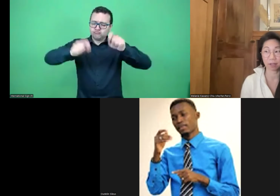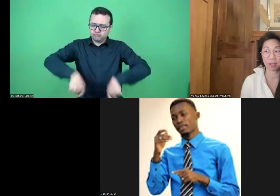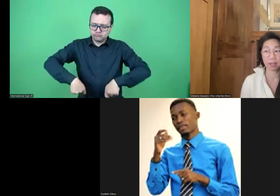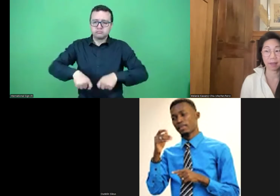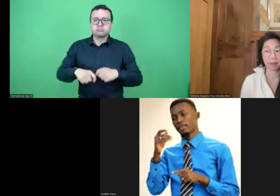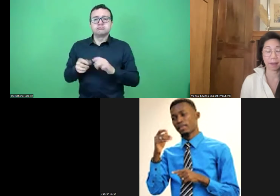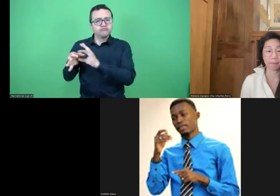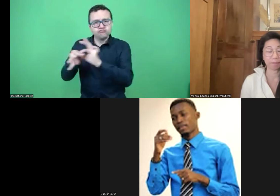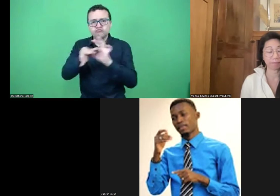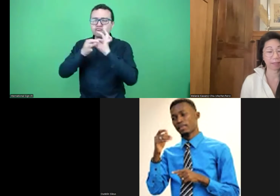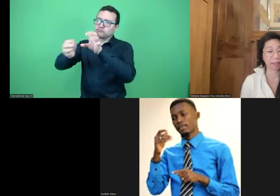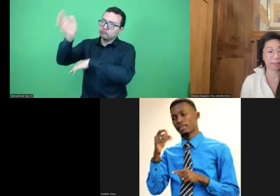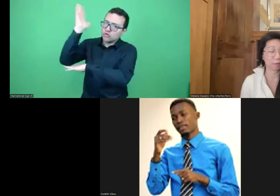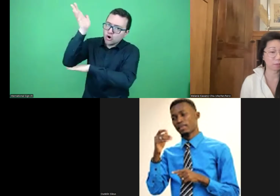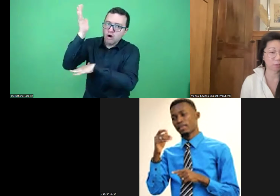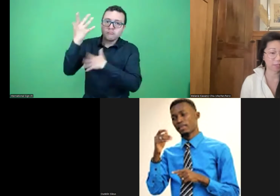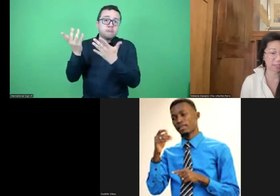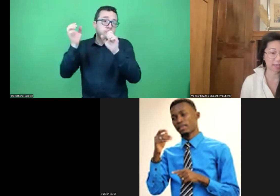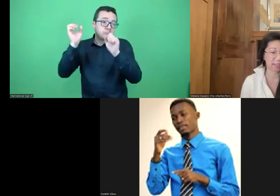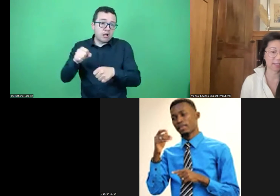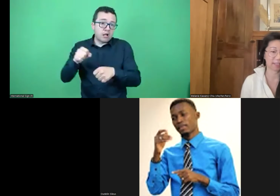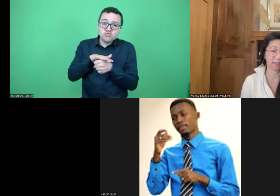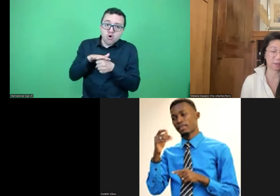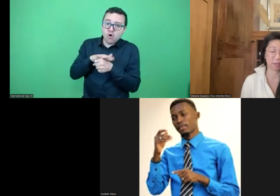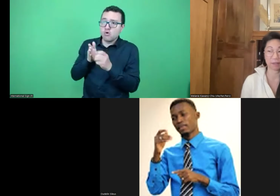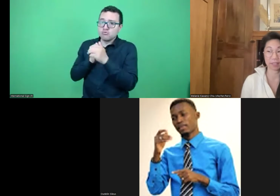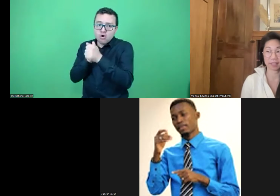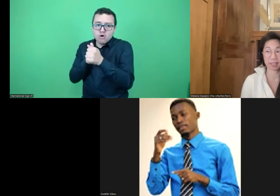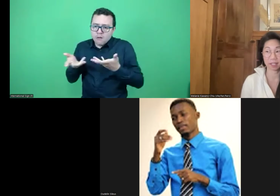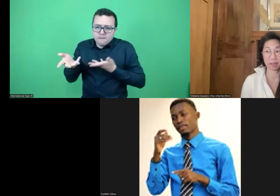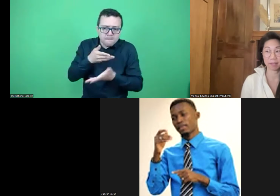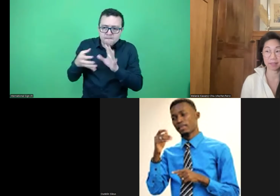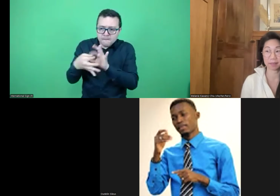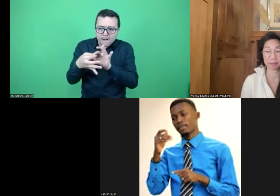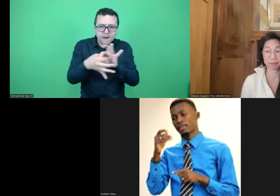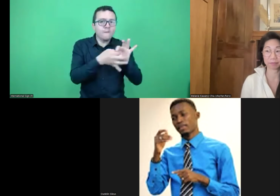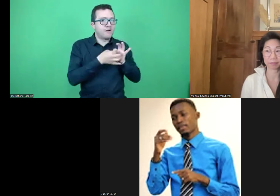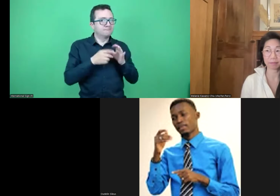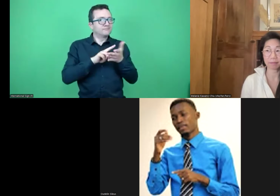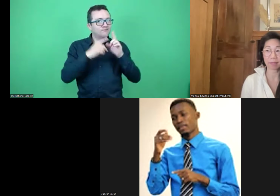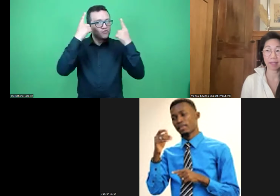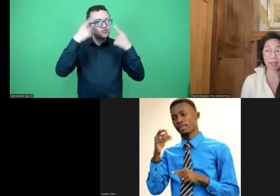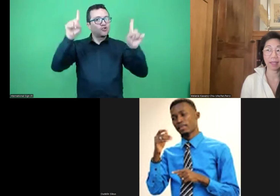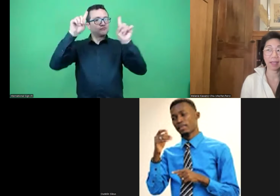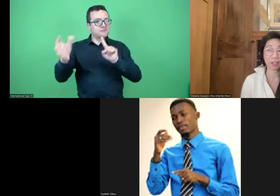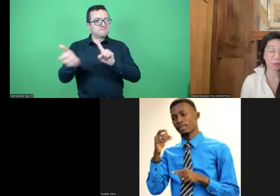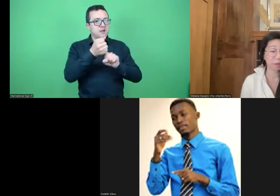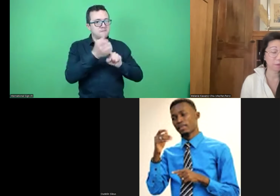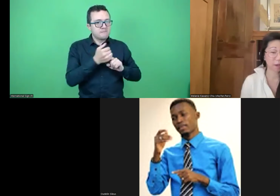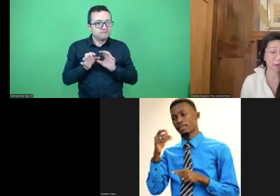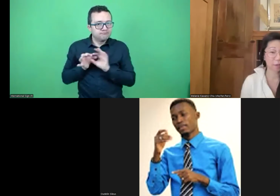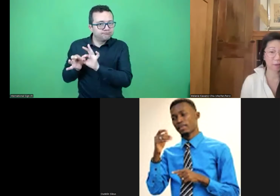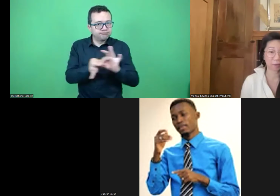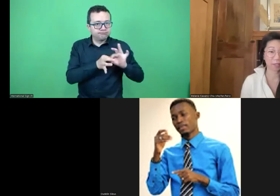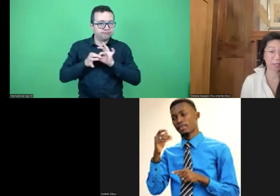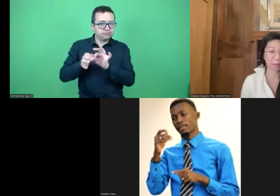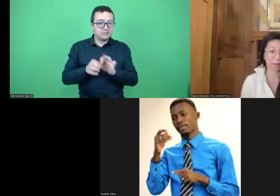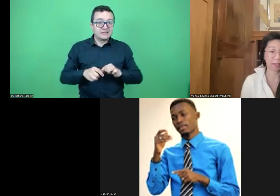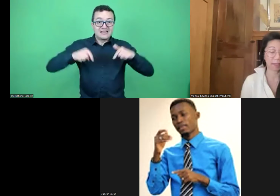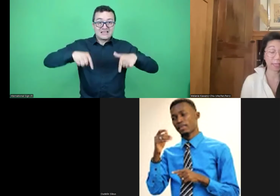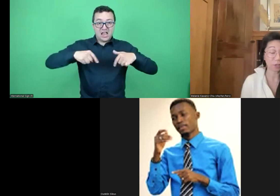together, there was more success in those advocacy achievements. I'll share with you now about